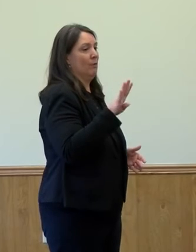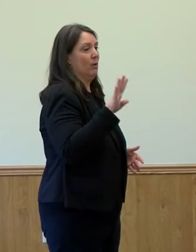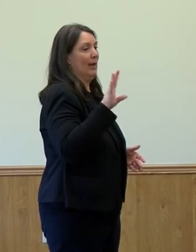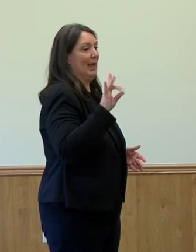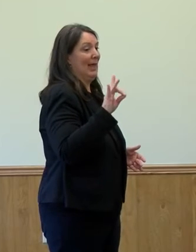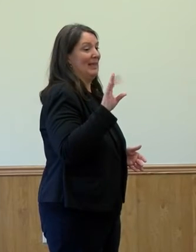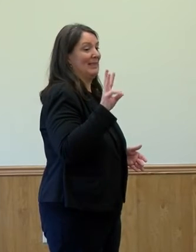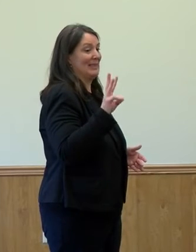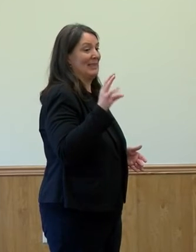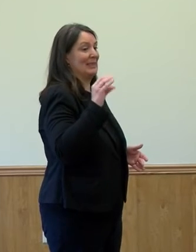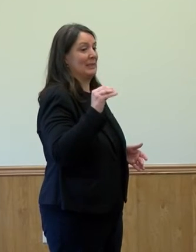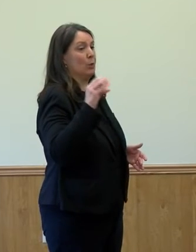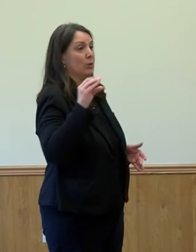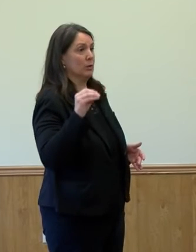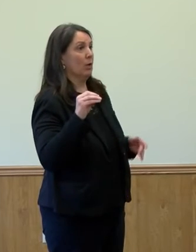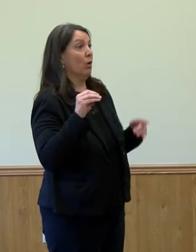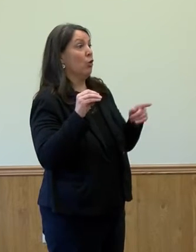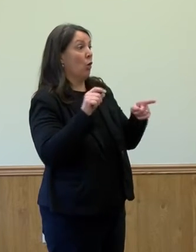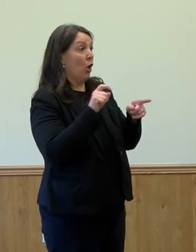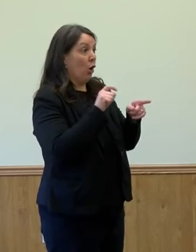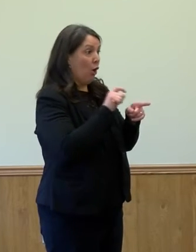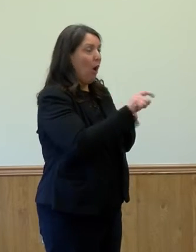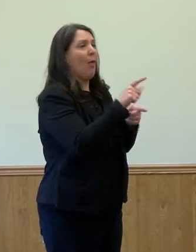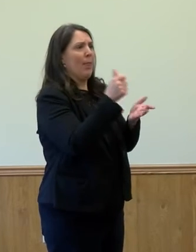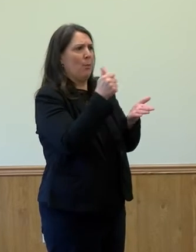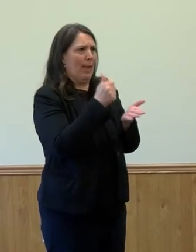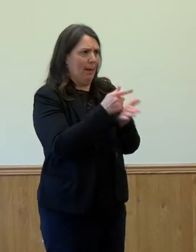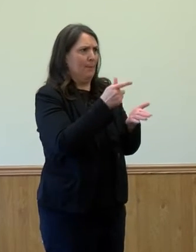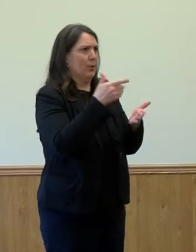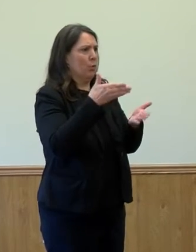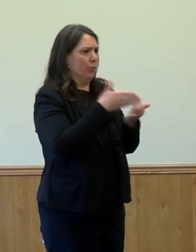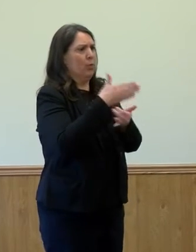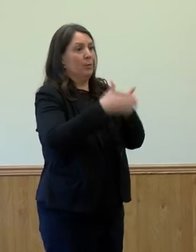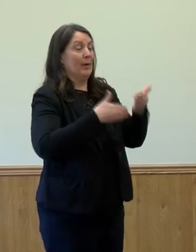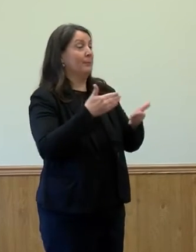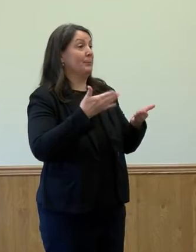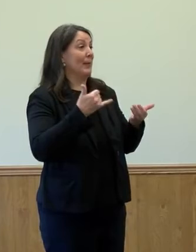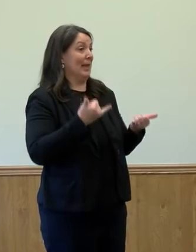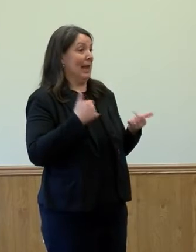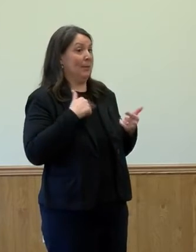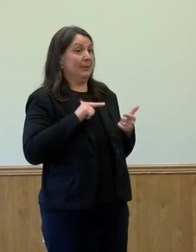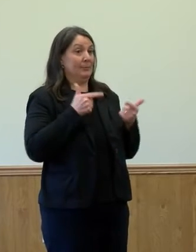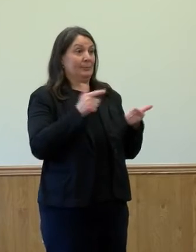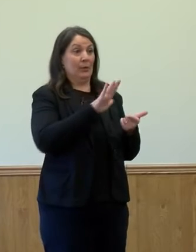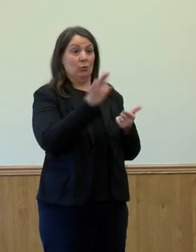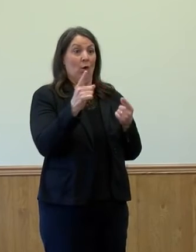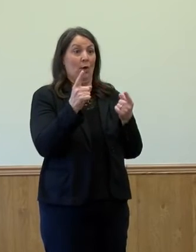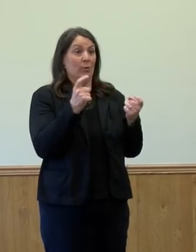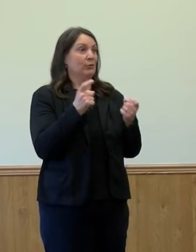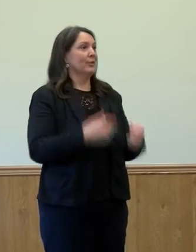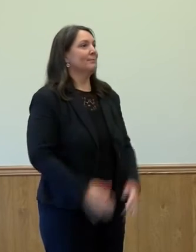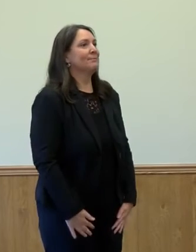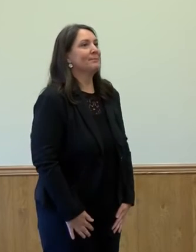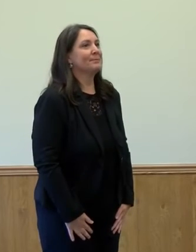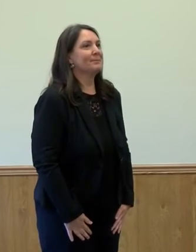494-8600, and they will walk you through the process. Happy to answer any questions about any of the information I provided.